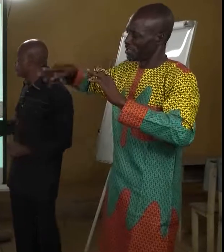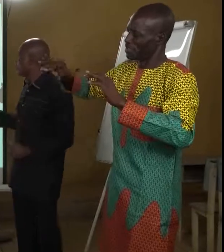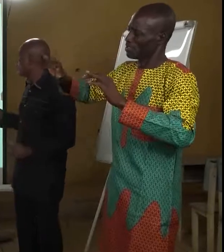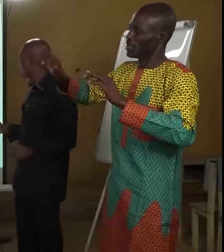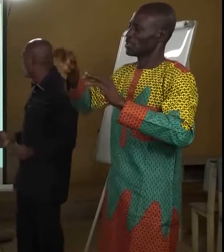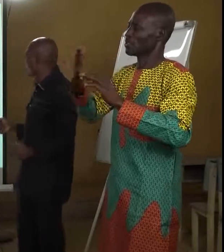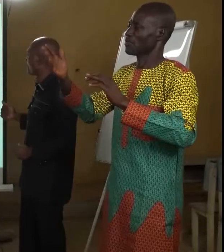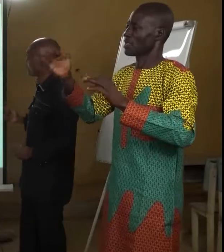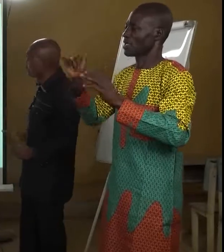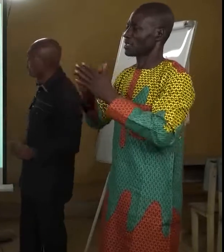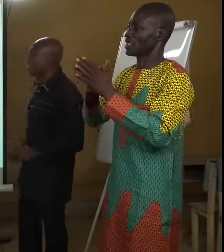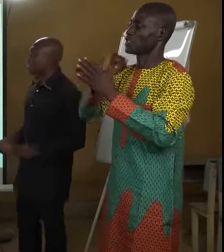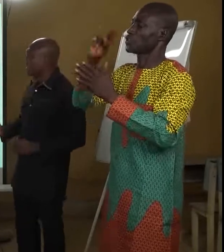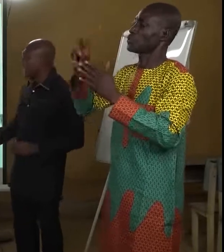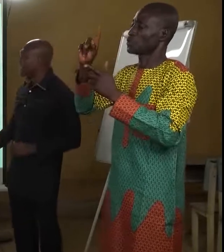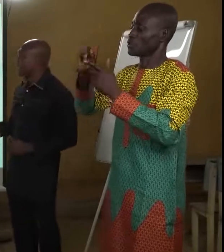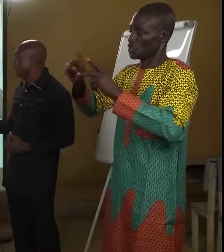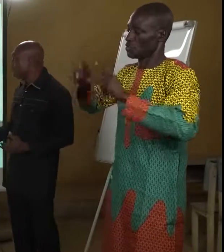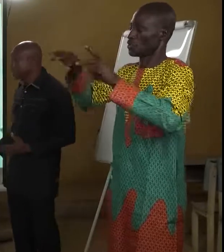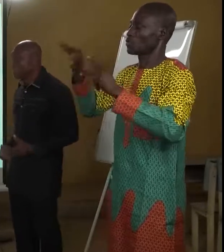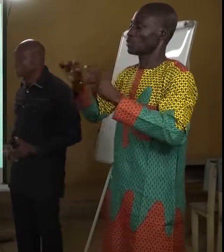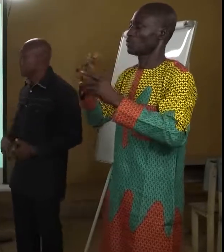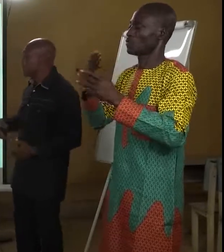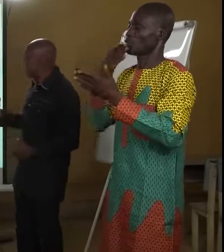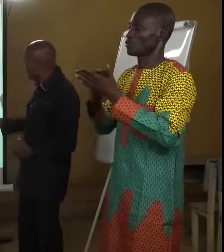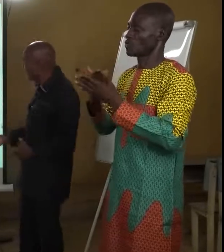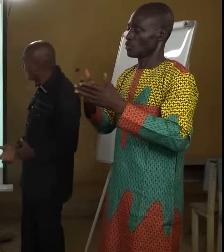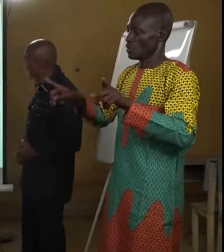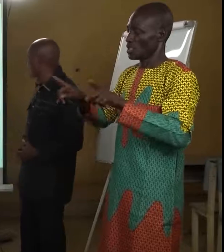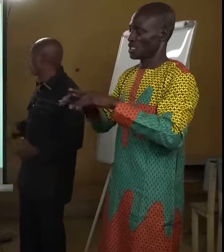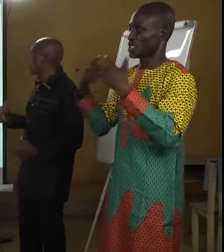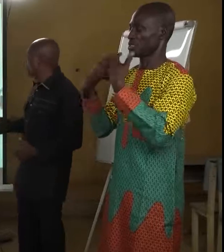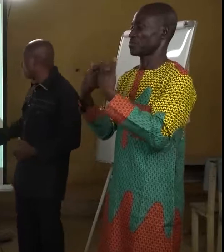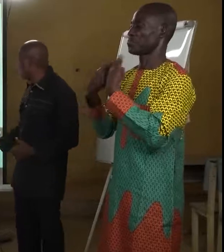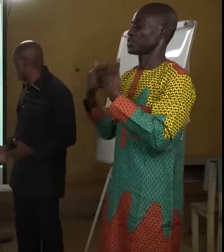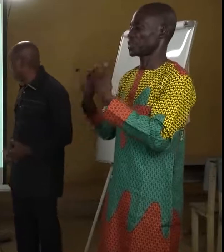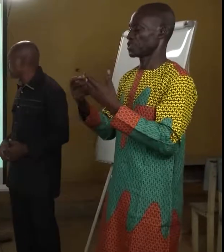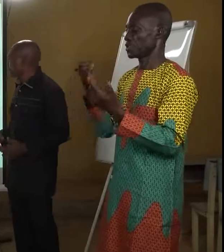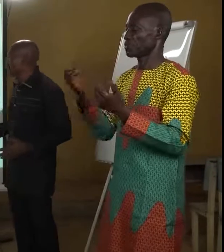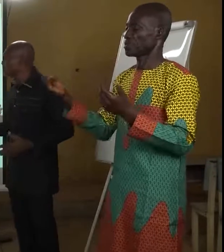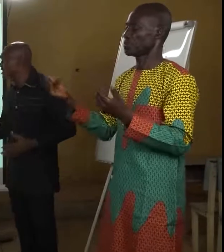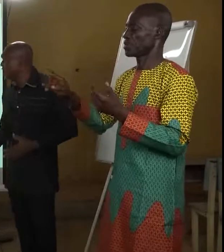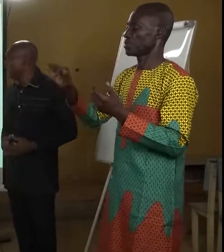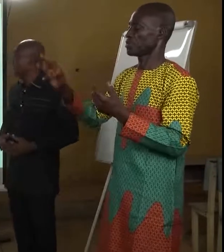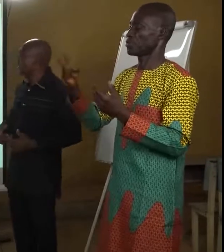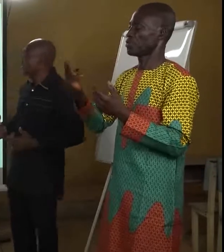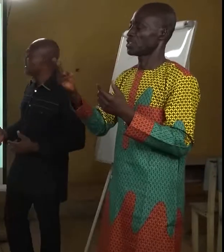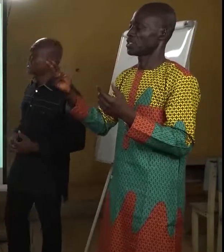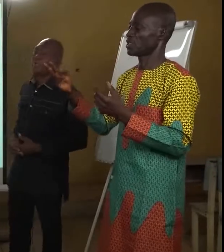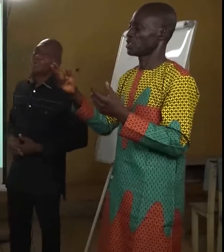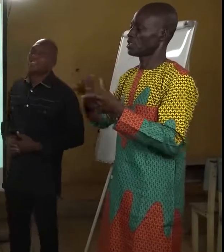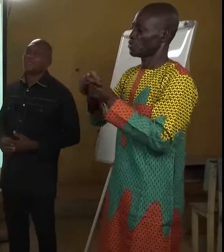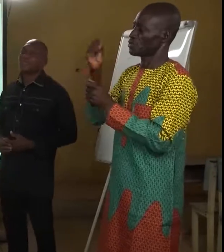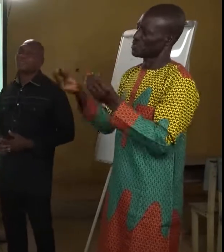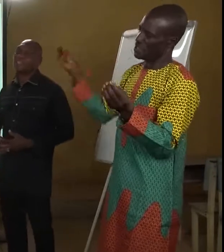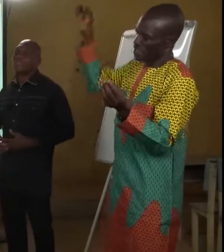used in the production of goods like equipments, machines, raw materials which their increase in